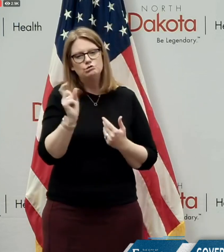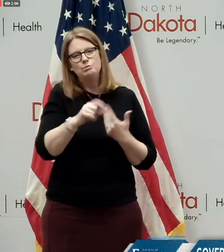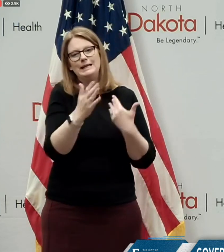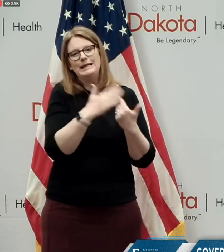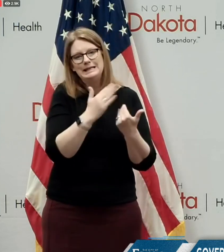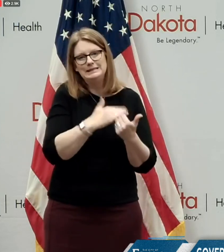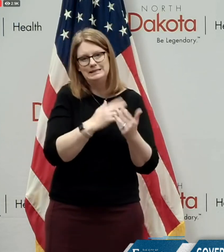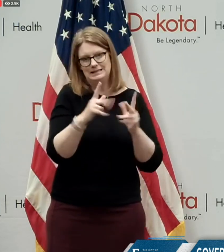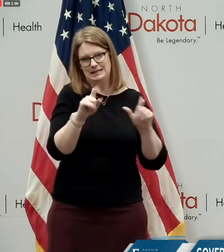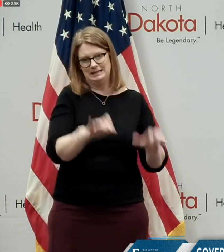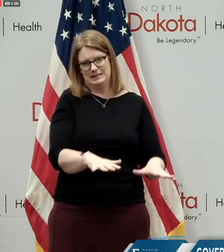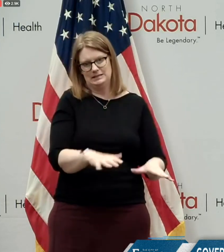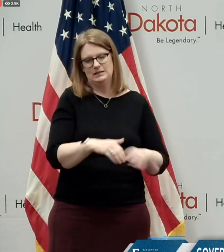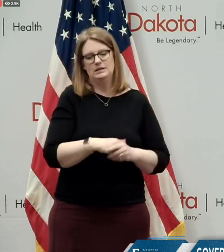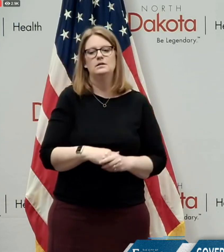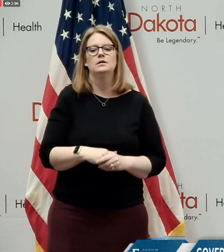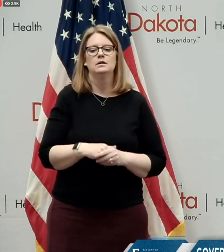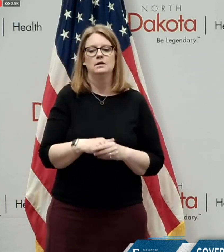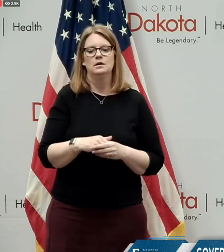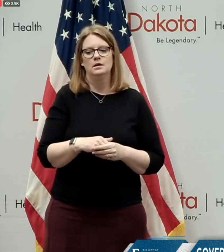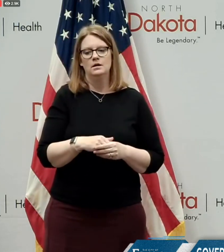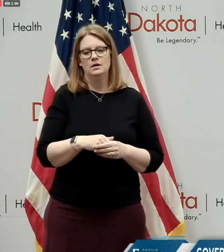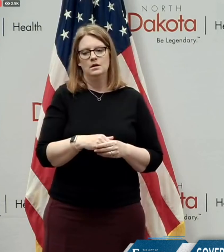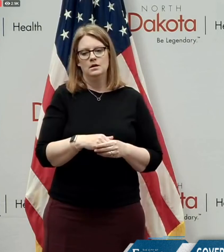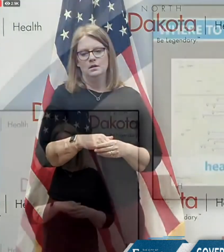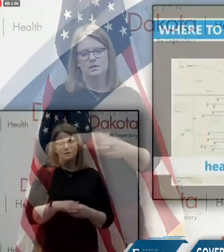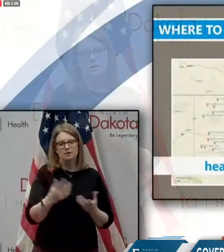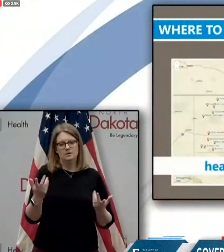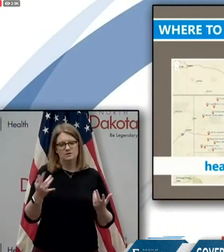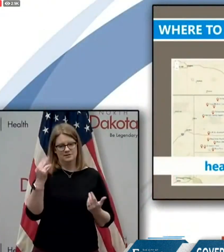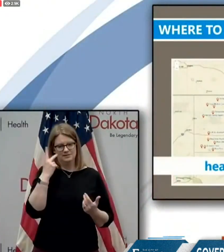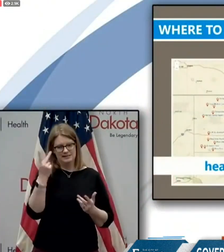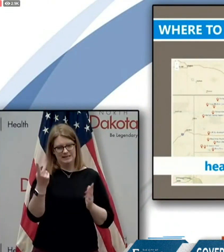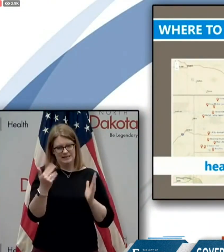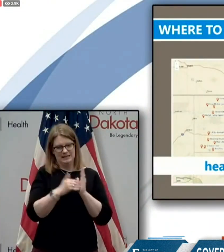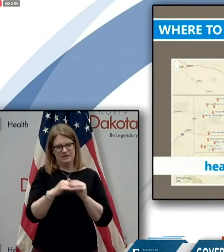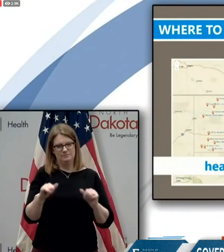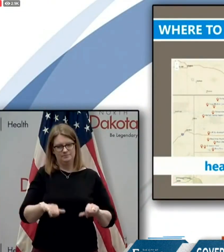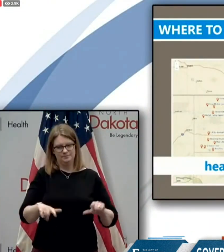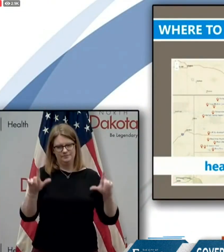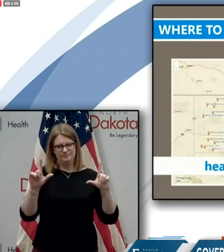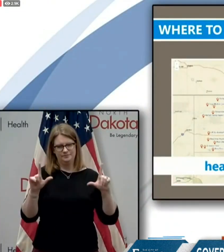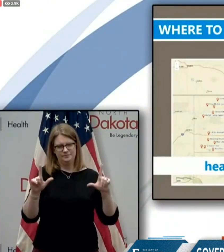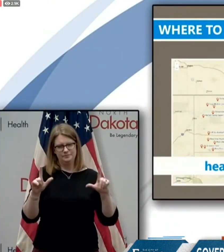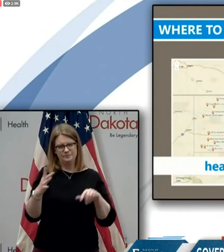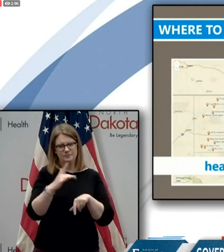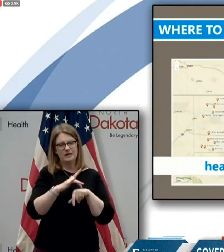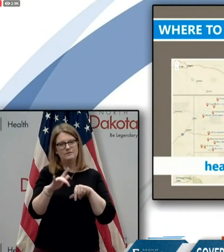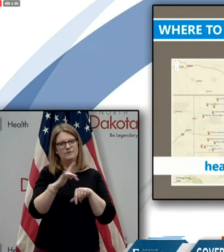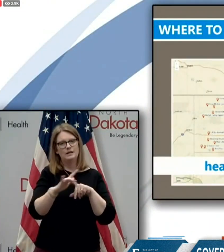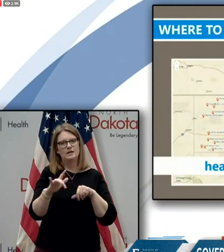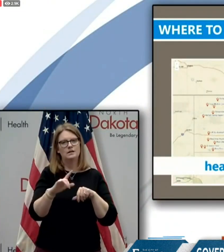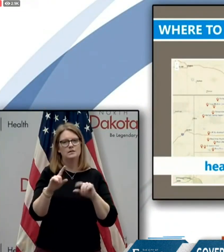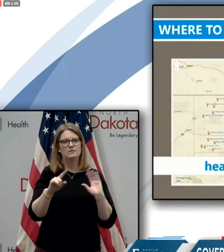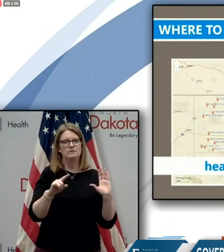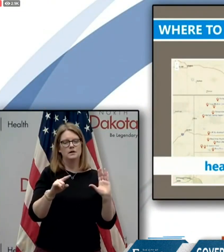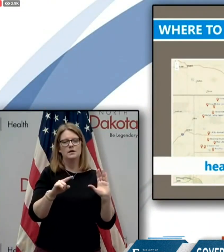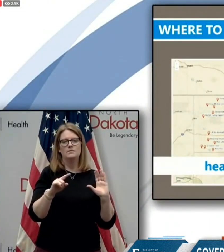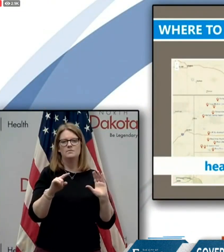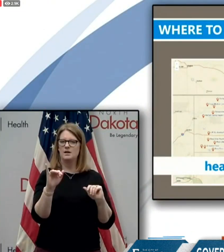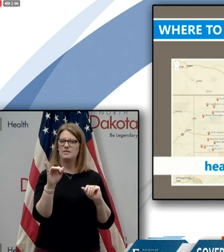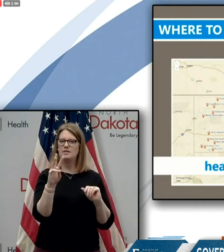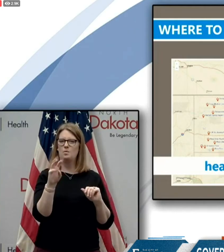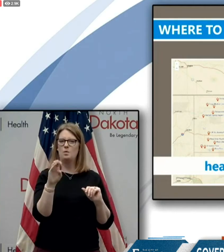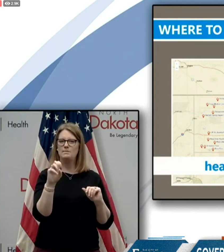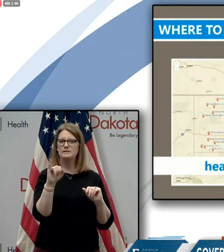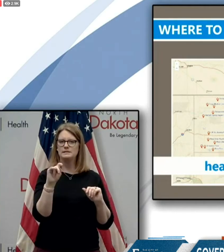tested. On the next slide, we've had this up before, but again, this is available in an interactive way on our website